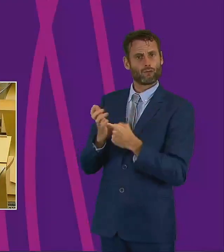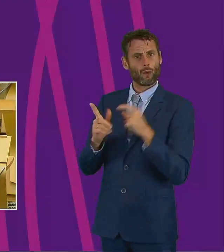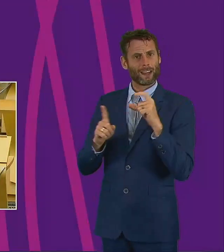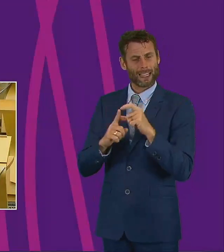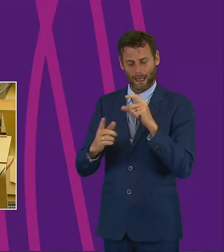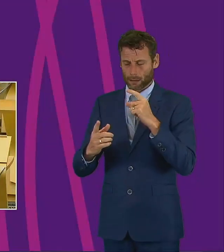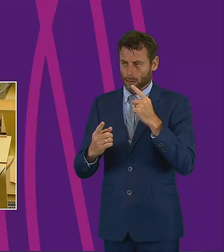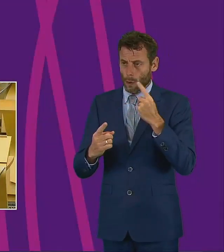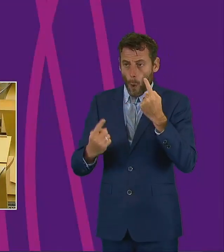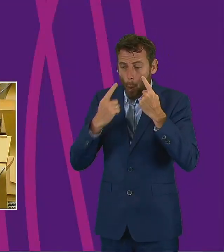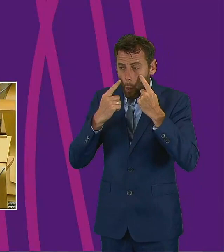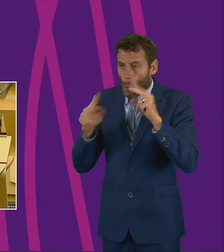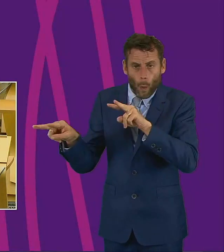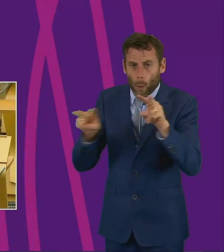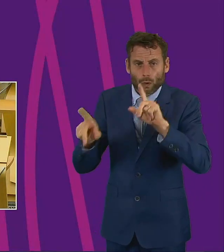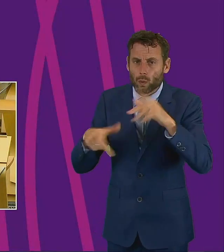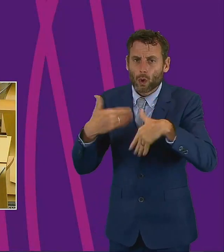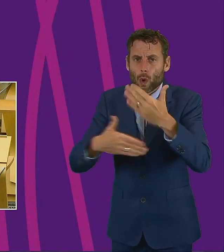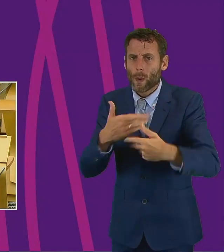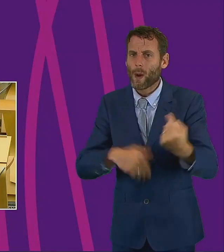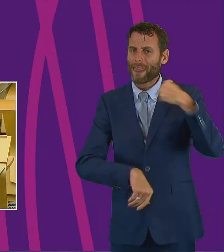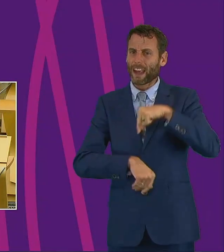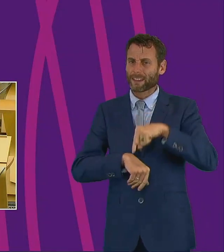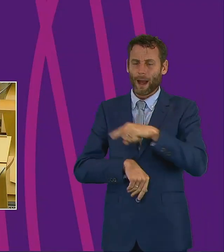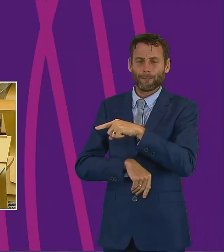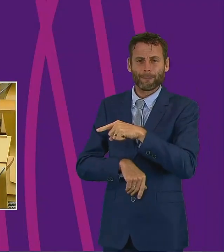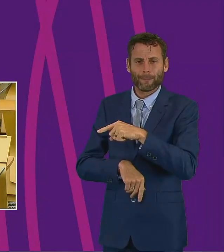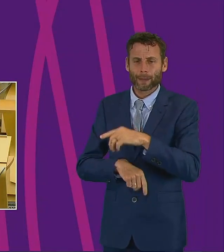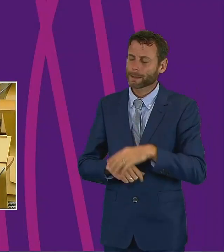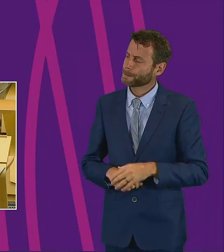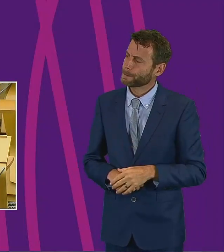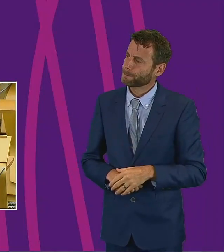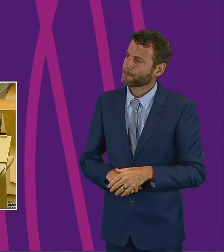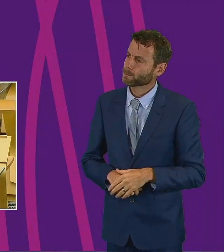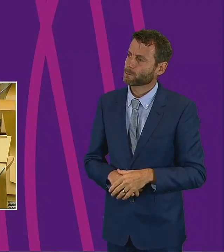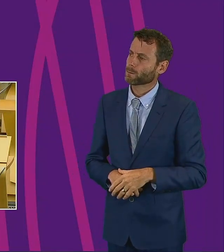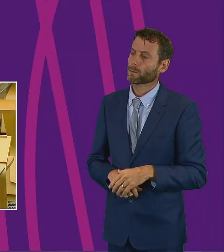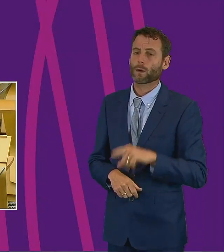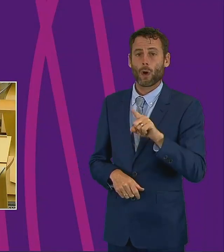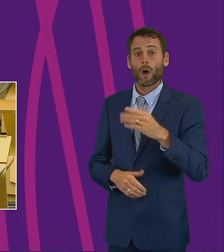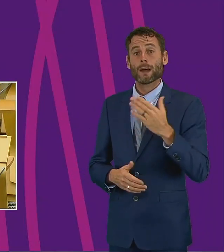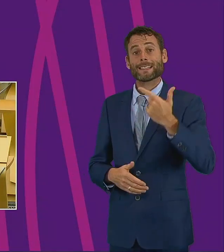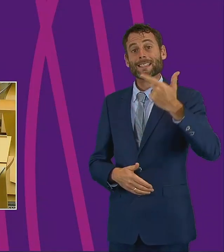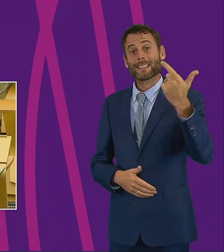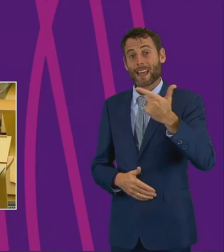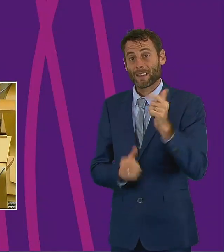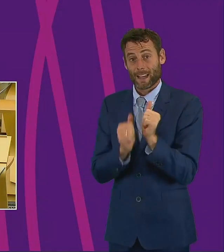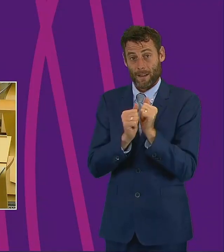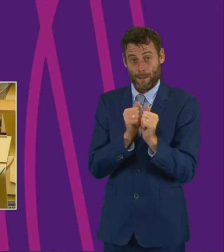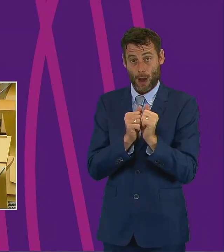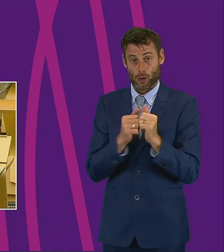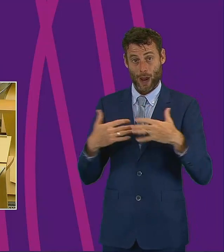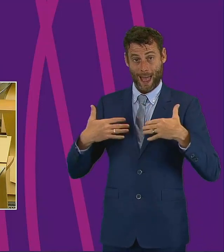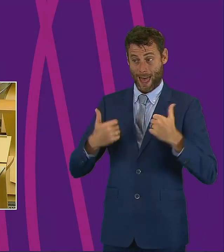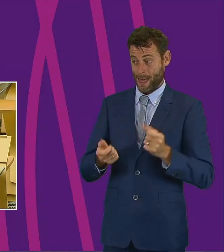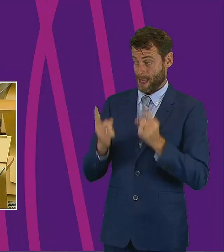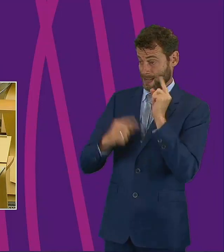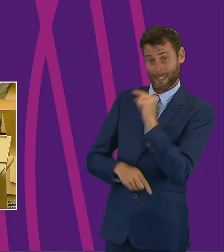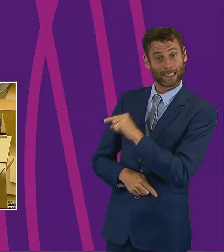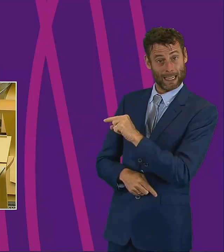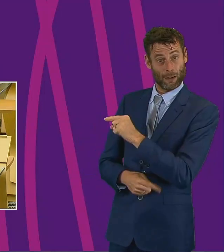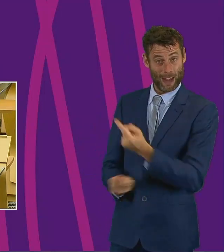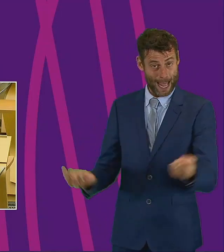the situation than it does about anything else. On the 17th of March, the Health Secretary stood up in